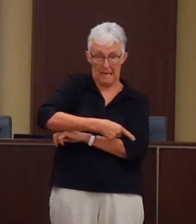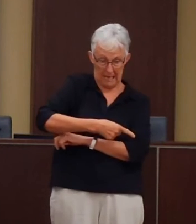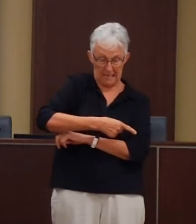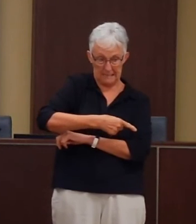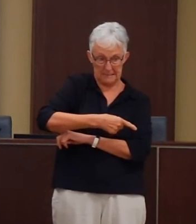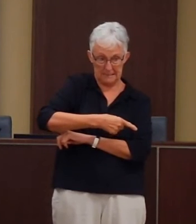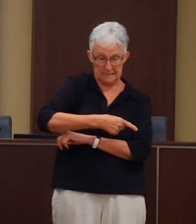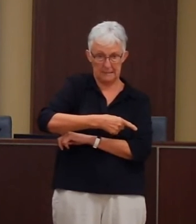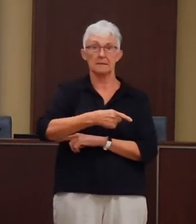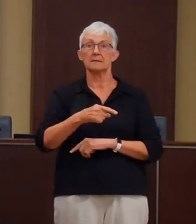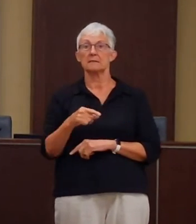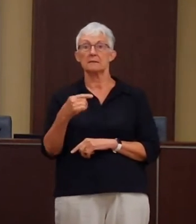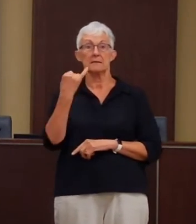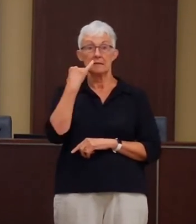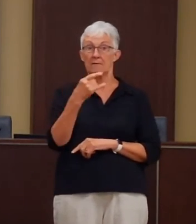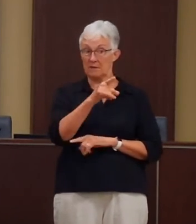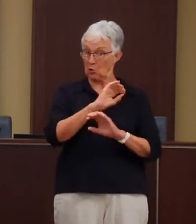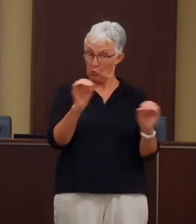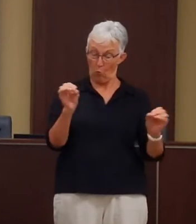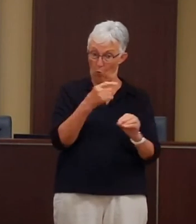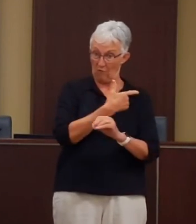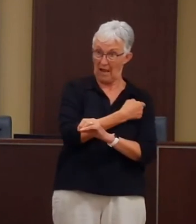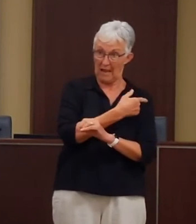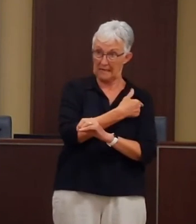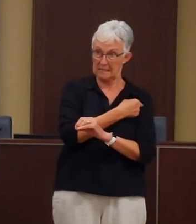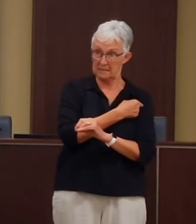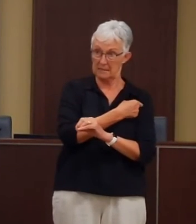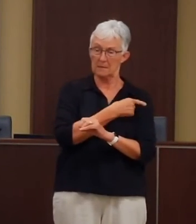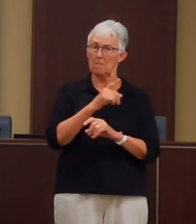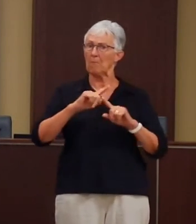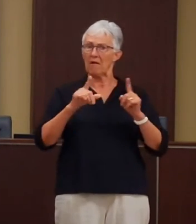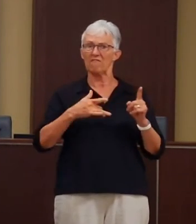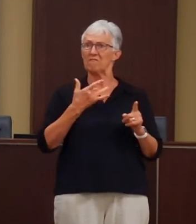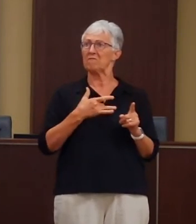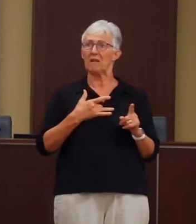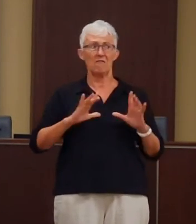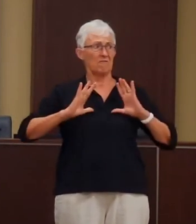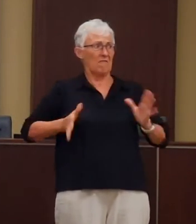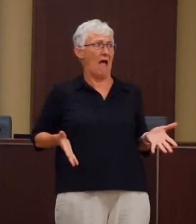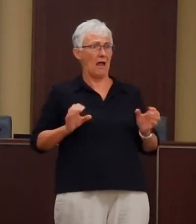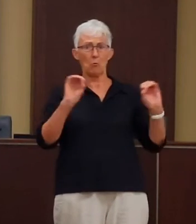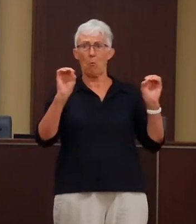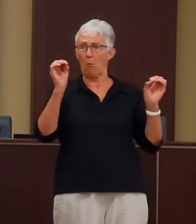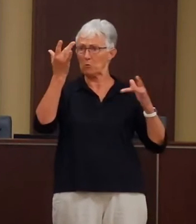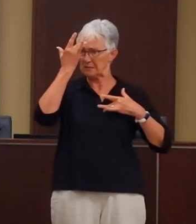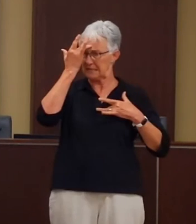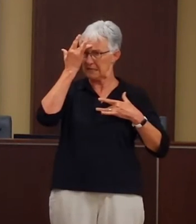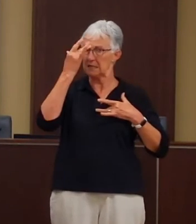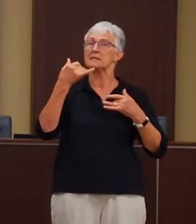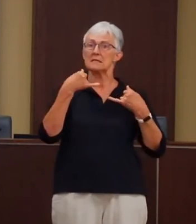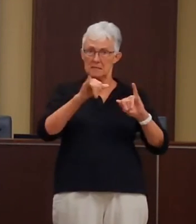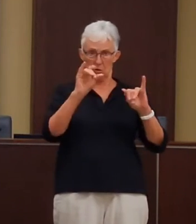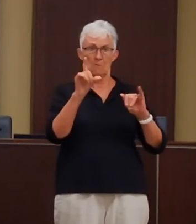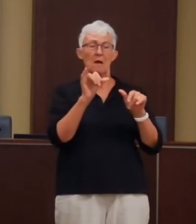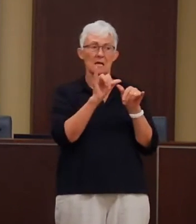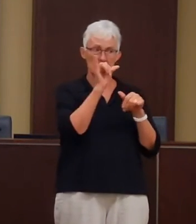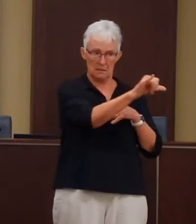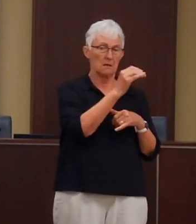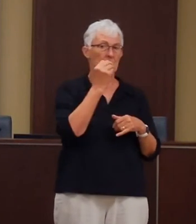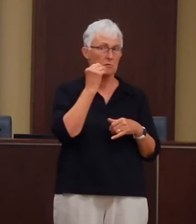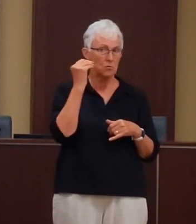that. Unvaccinated individuals without symptoms will still need to stay home and miss school for 10